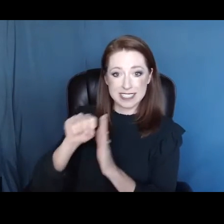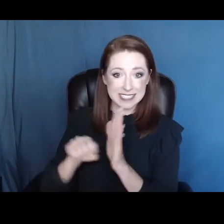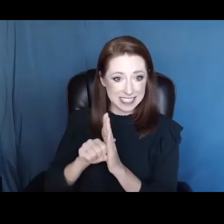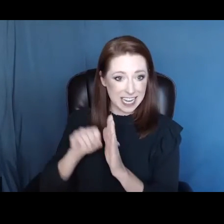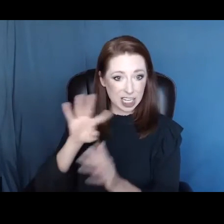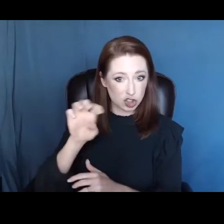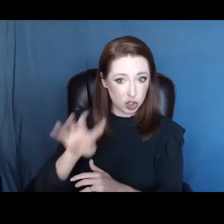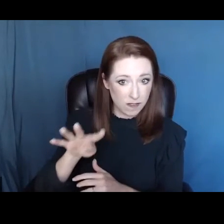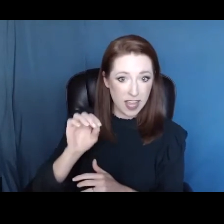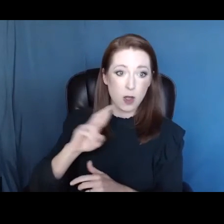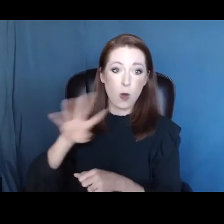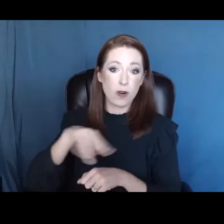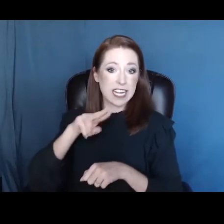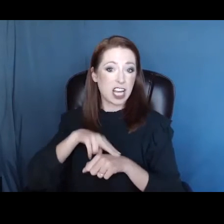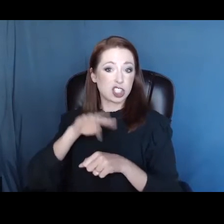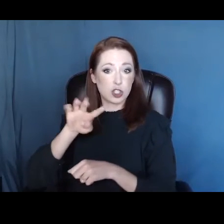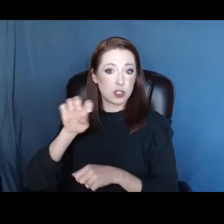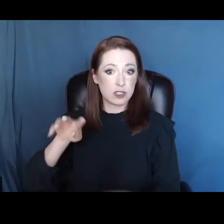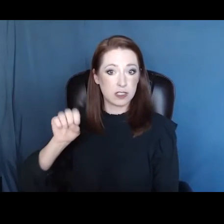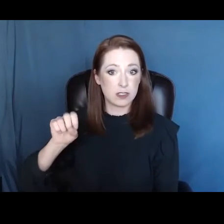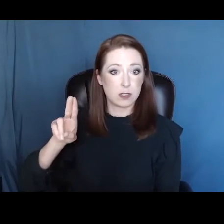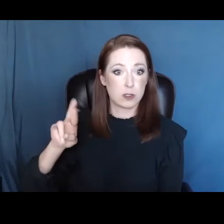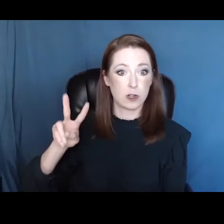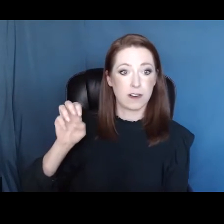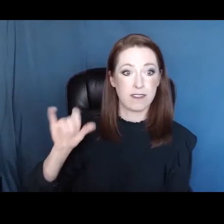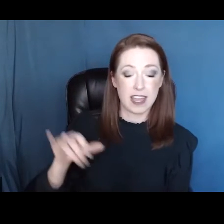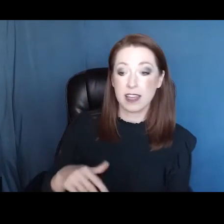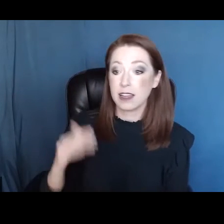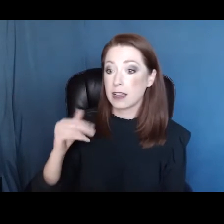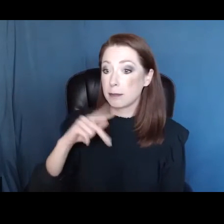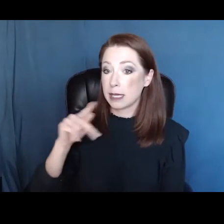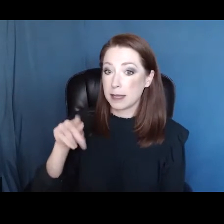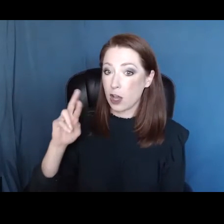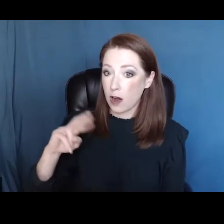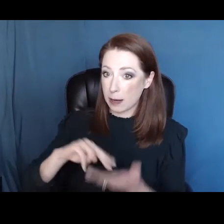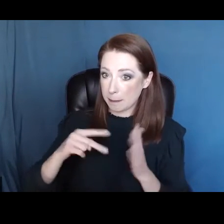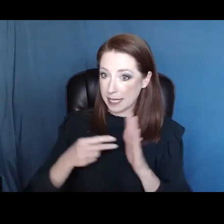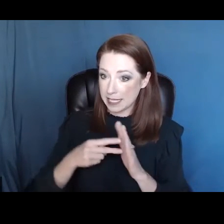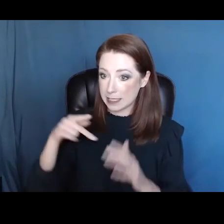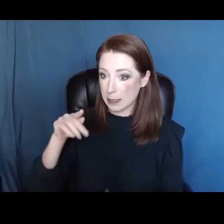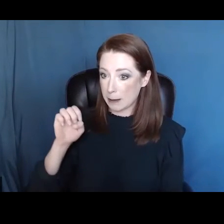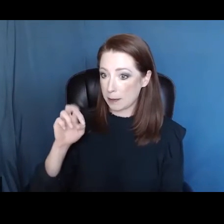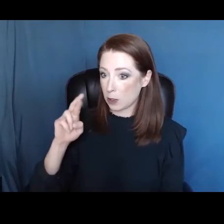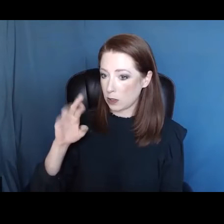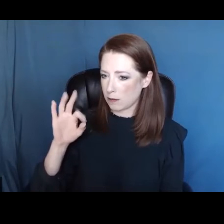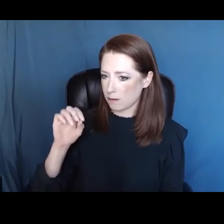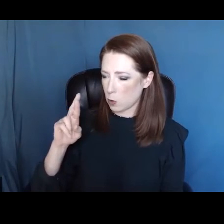survey. PPR, thanks, Mary. Performance report something.